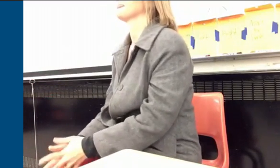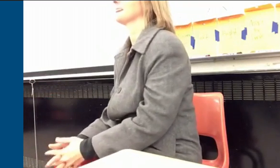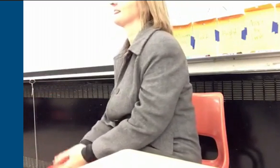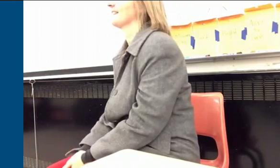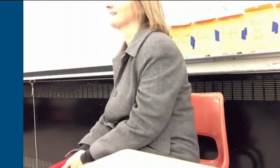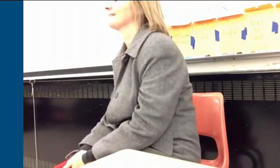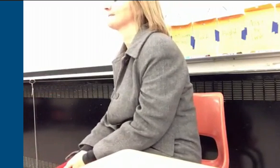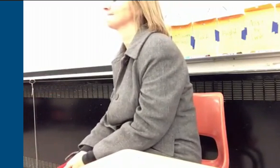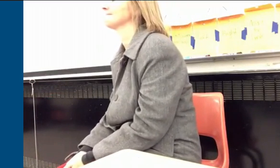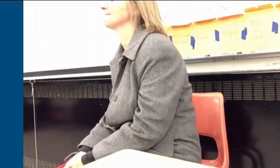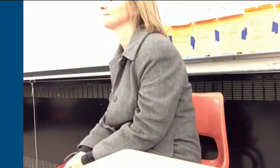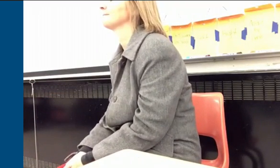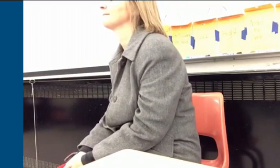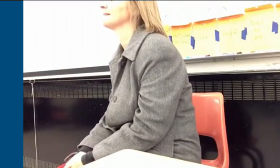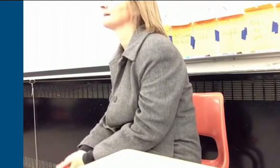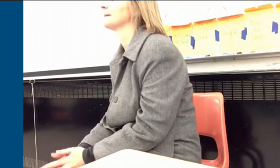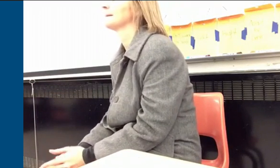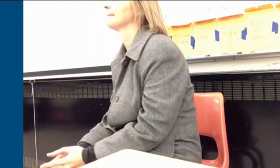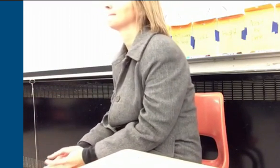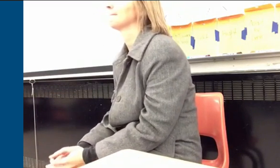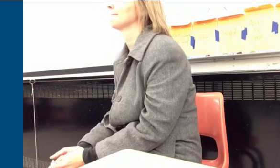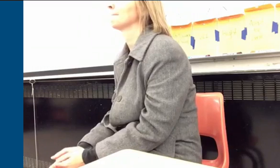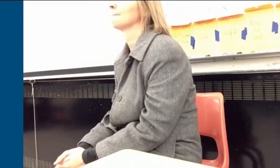Thought I dropped one off.